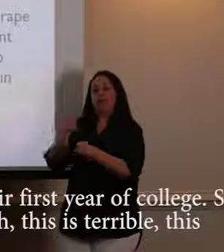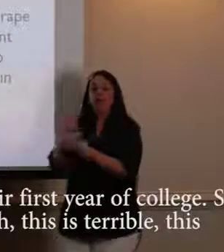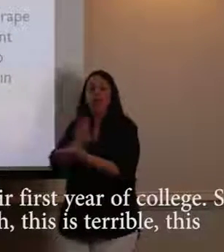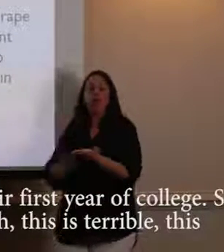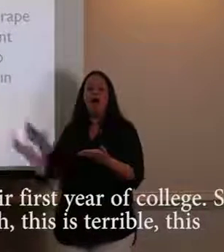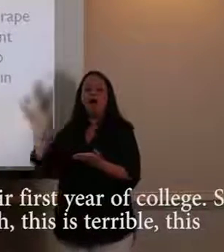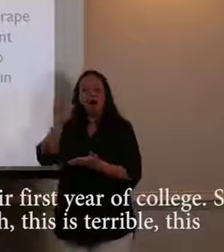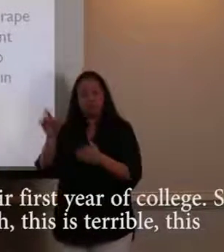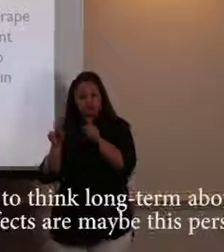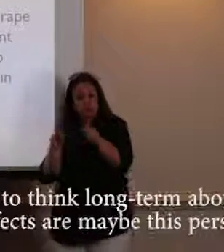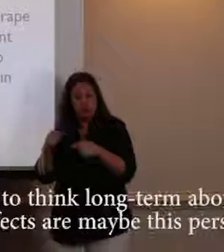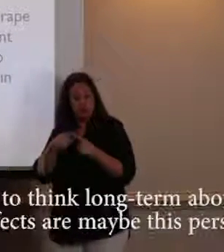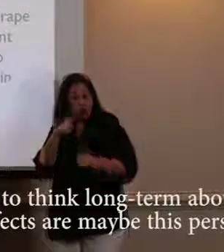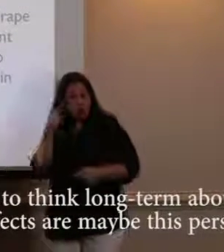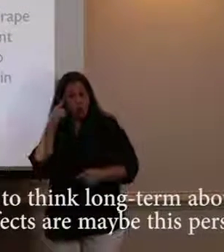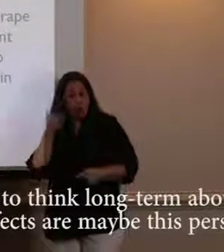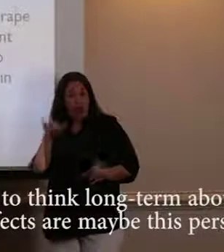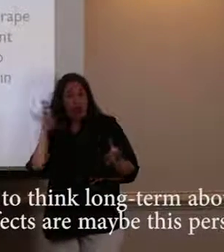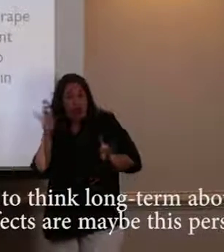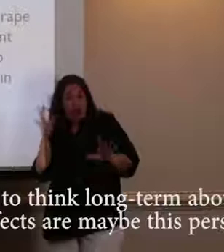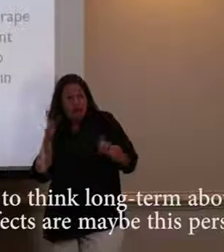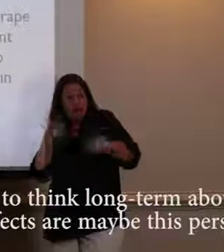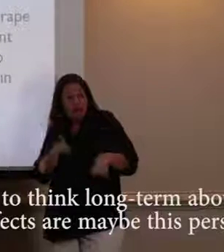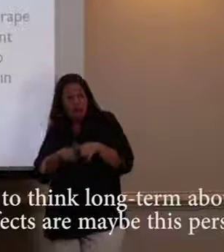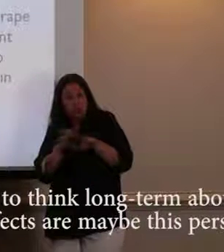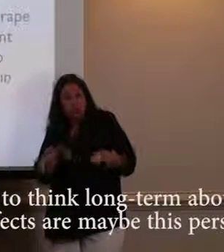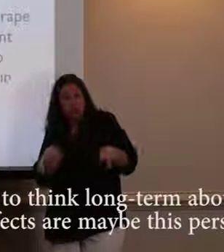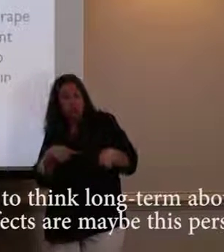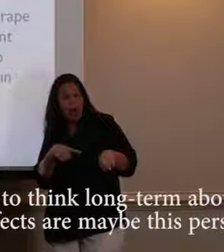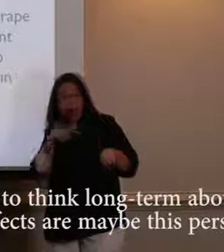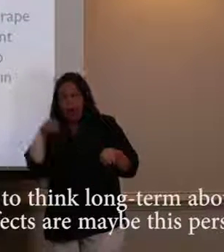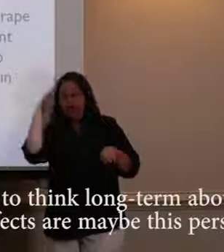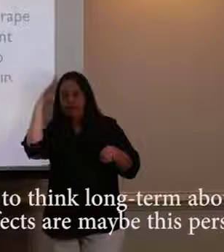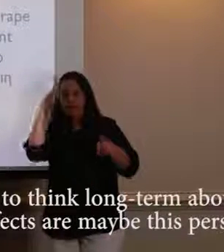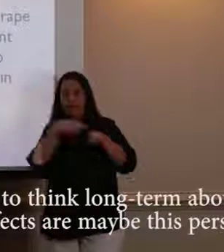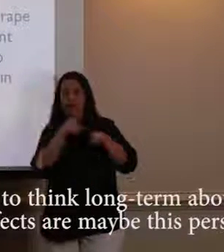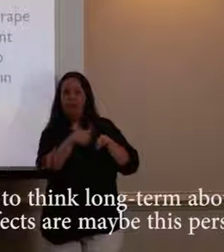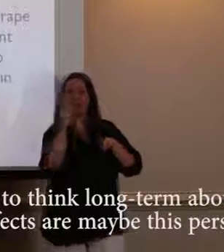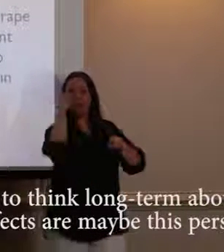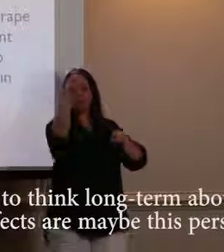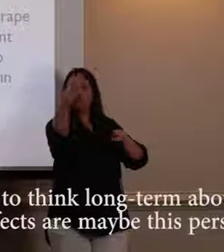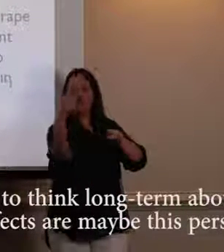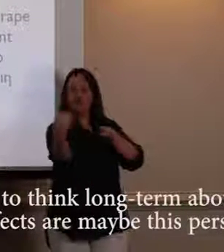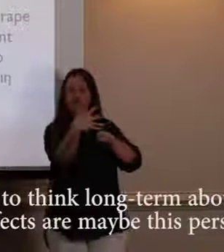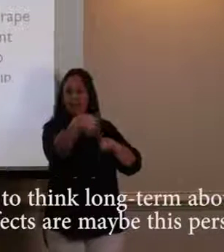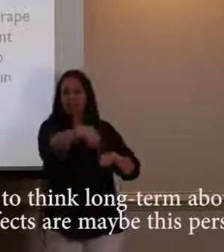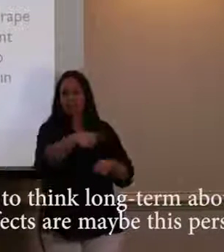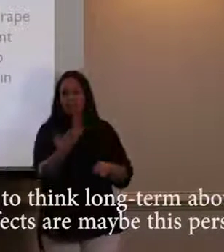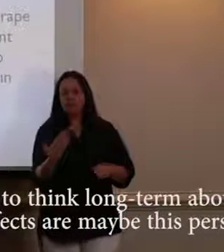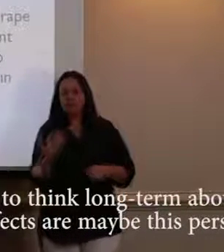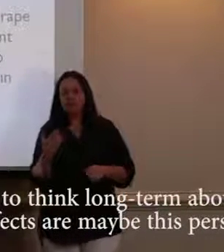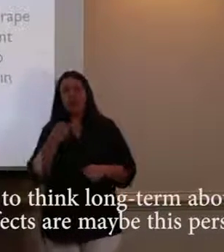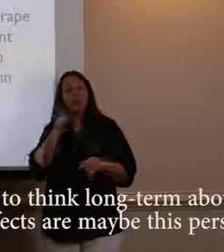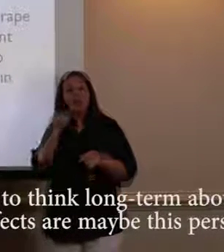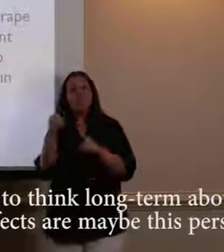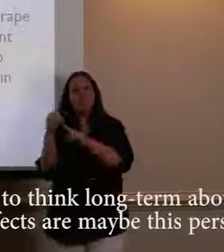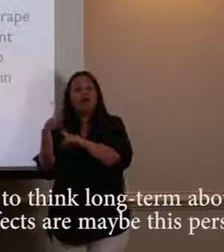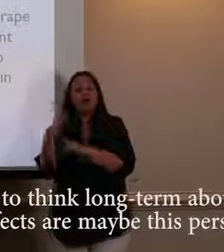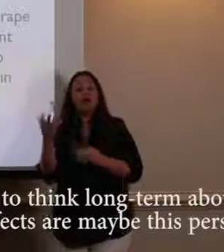oh, this is terrible, this happened to a child, we need to think long term about the effects of this. And the effects are, maybe this